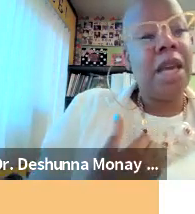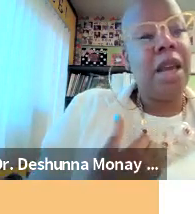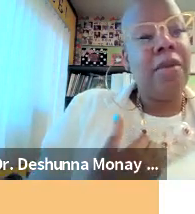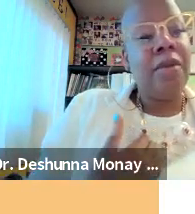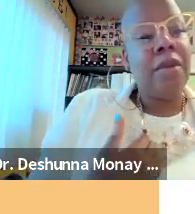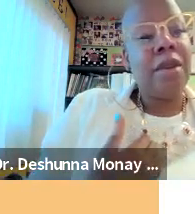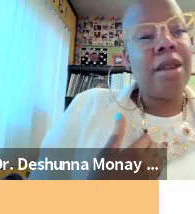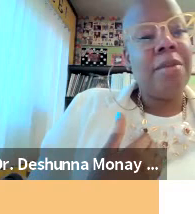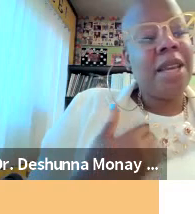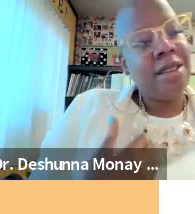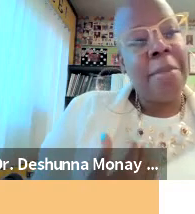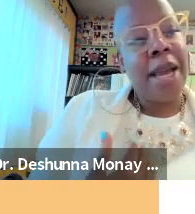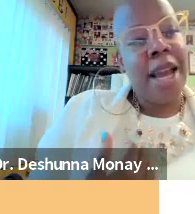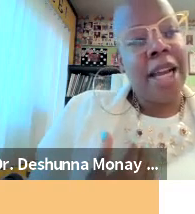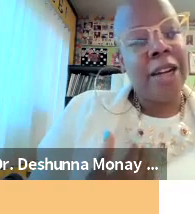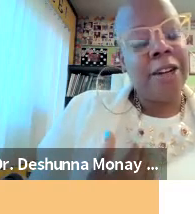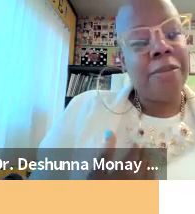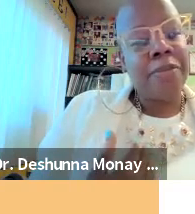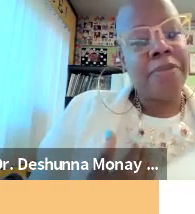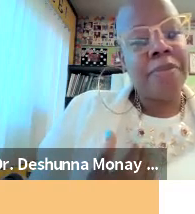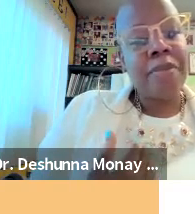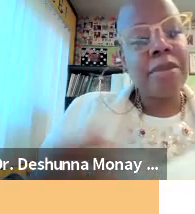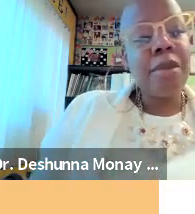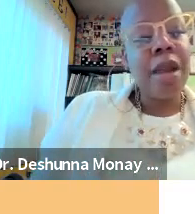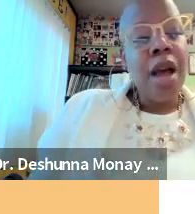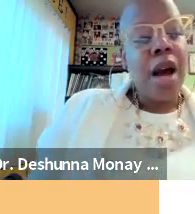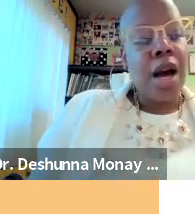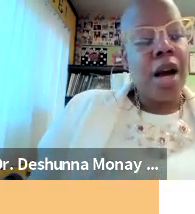prevents me because I made an error.